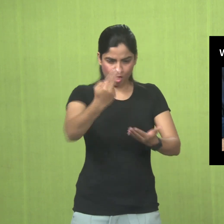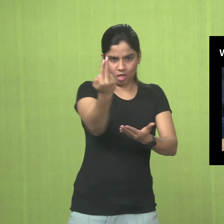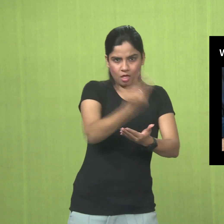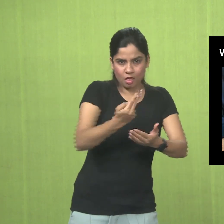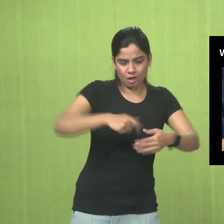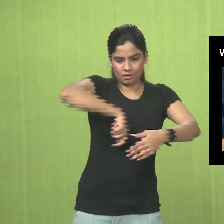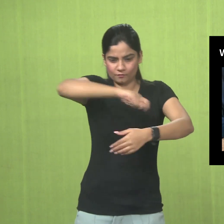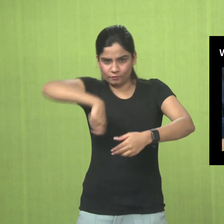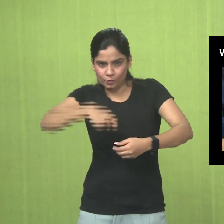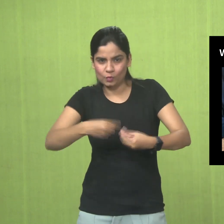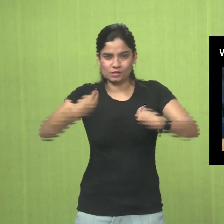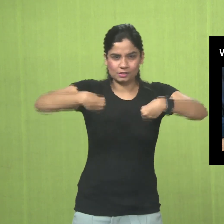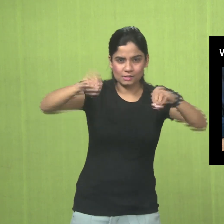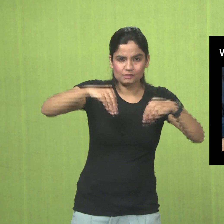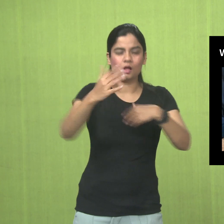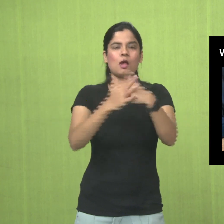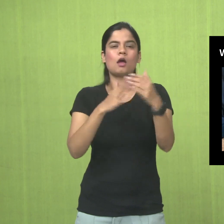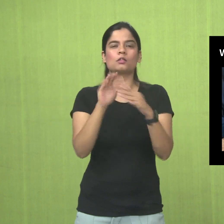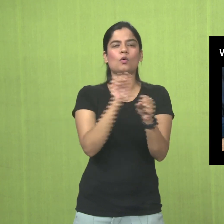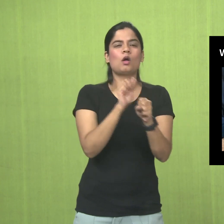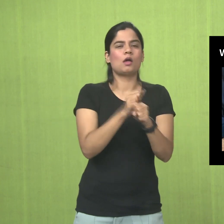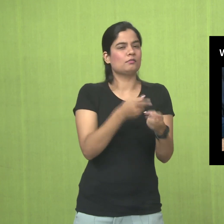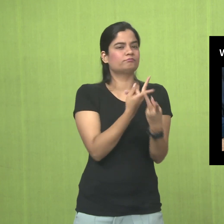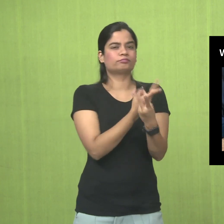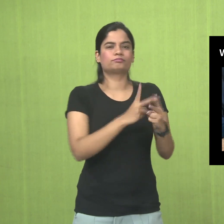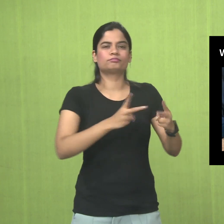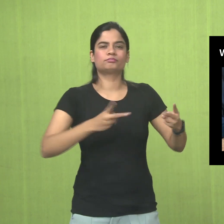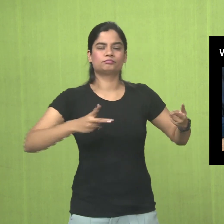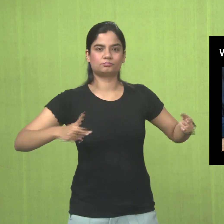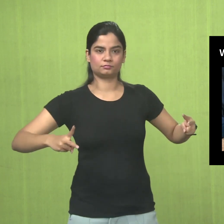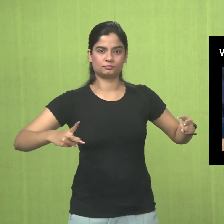cooking, maybe it could be selling, maybe it could be drawing something. So any work.